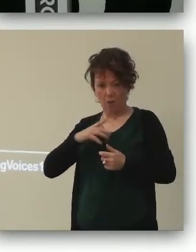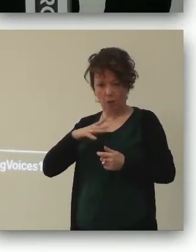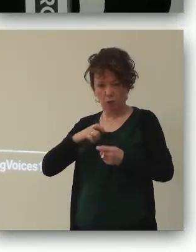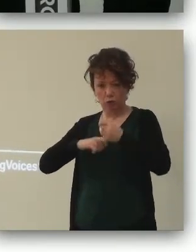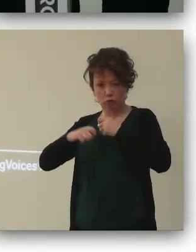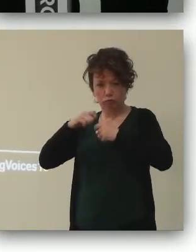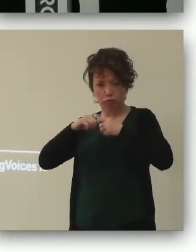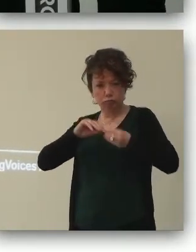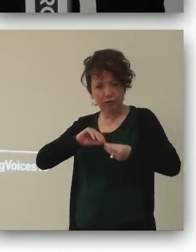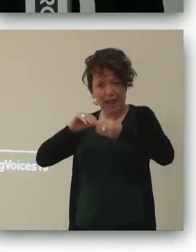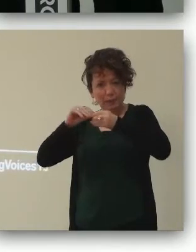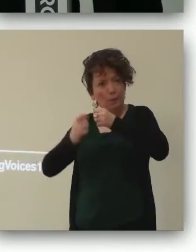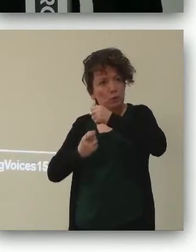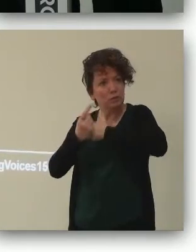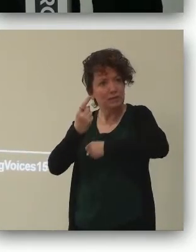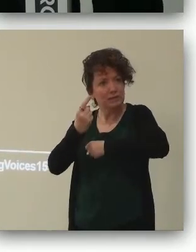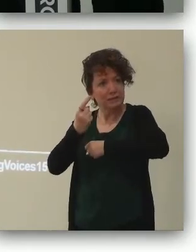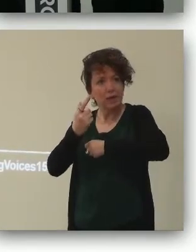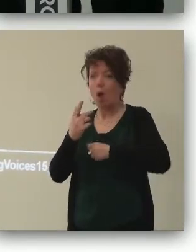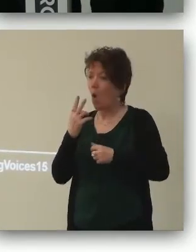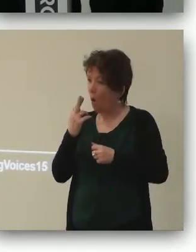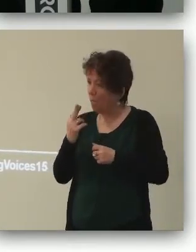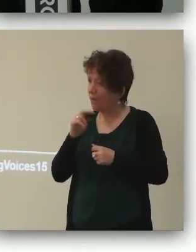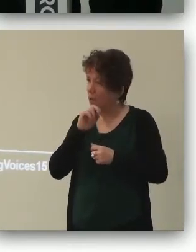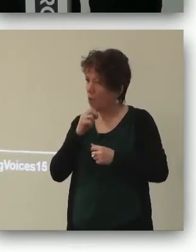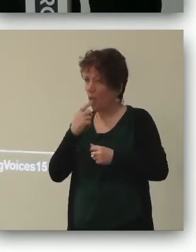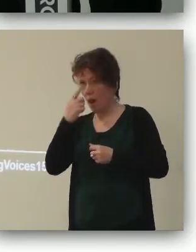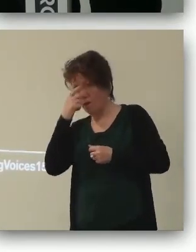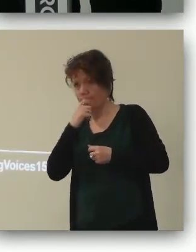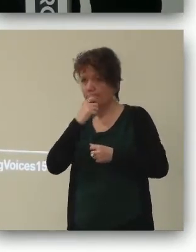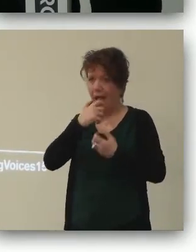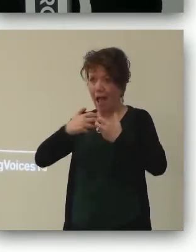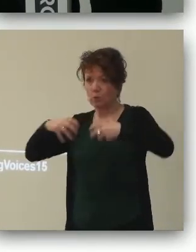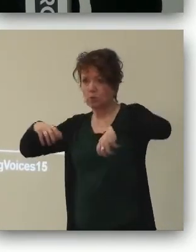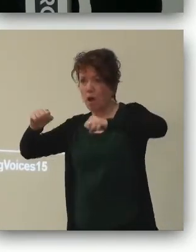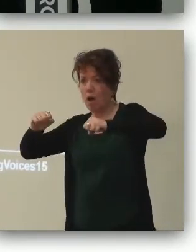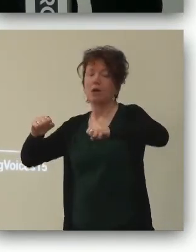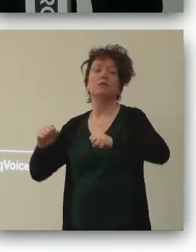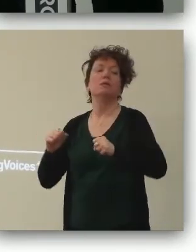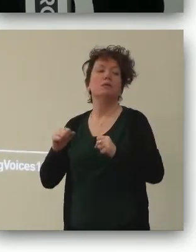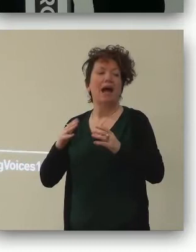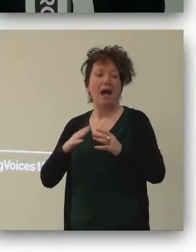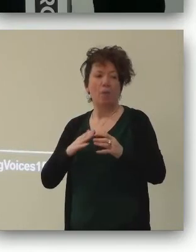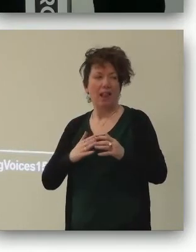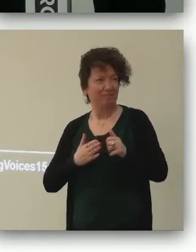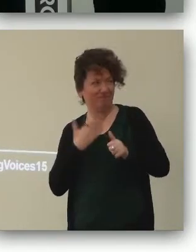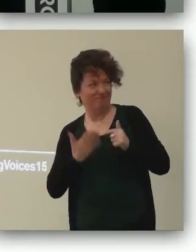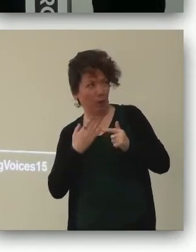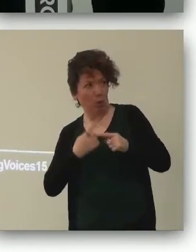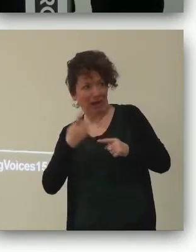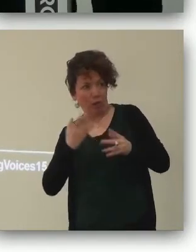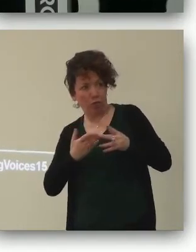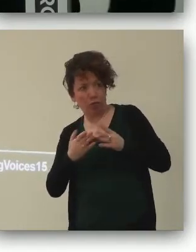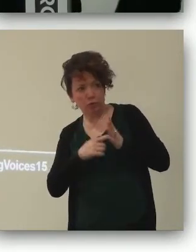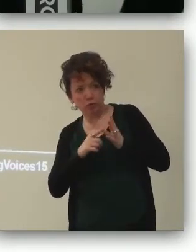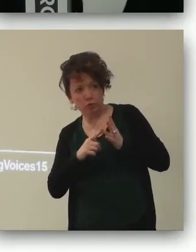opportunities, your attention is going to be drawn to how to get started. I'm just going to zip through the toolkit, because I